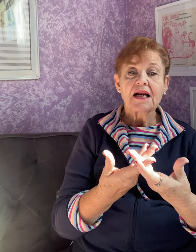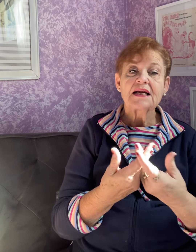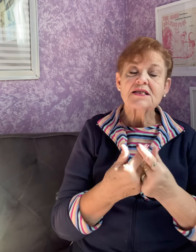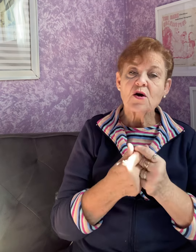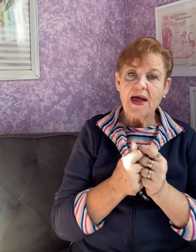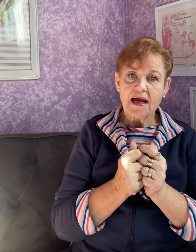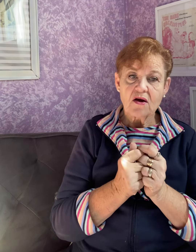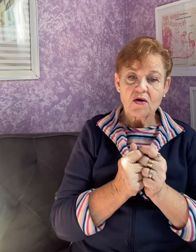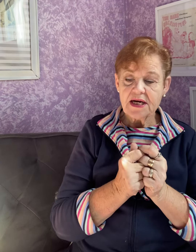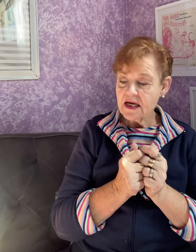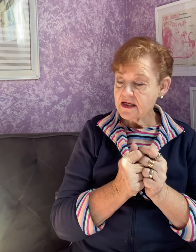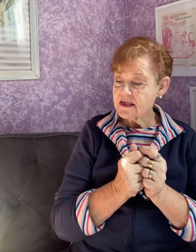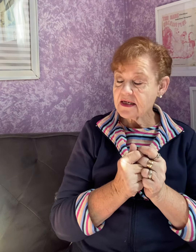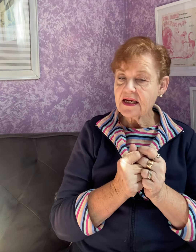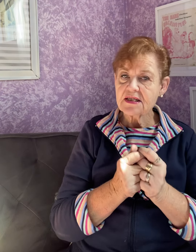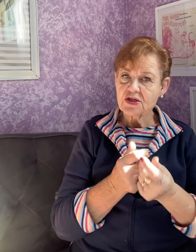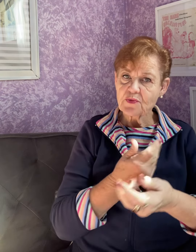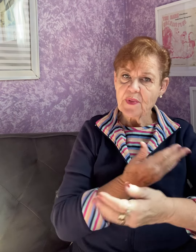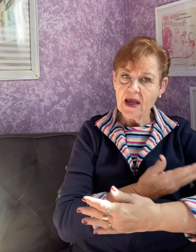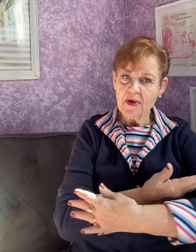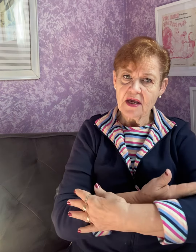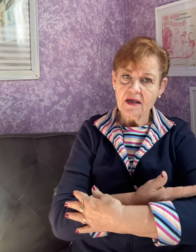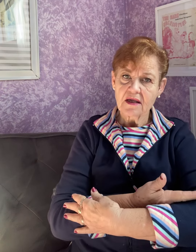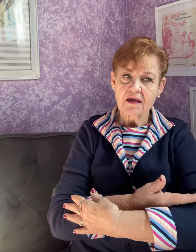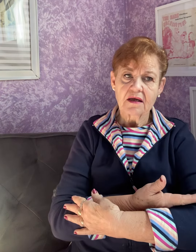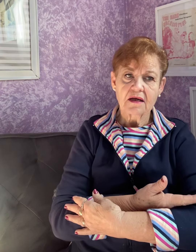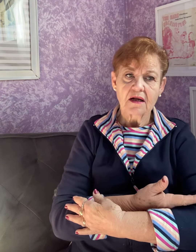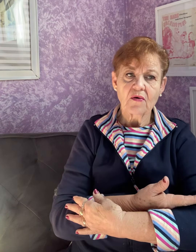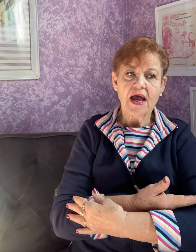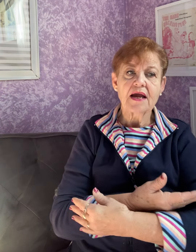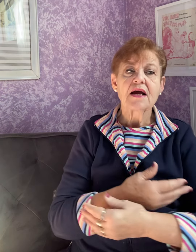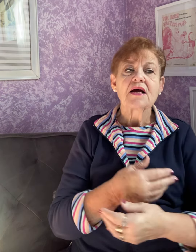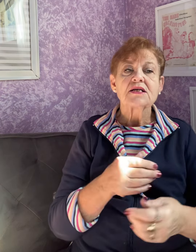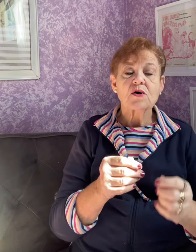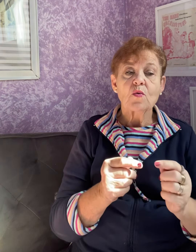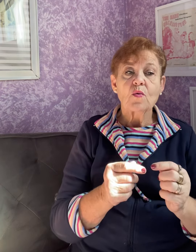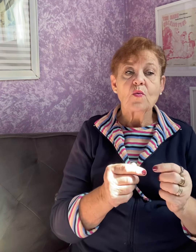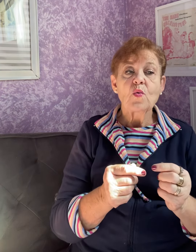Let's go back. On his, let's do baby. Okay, so with,